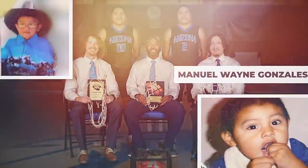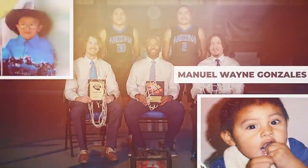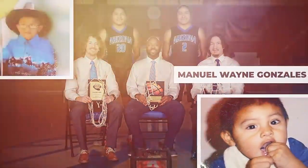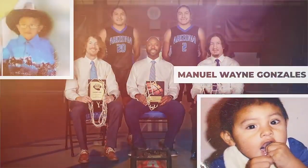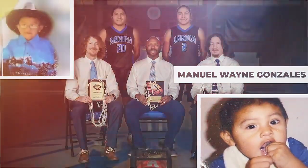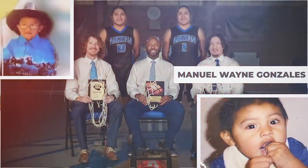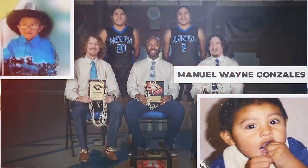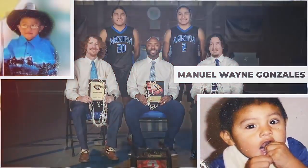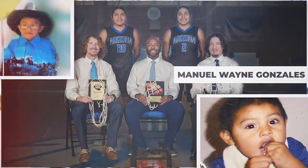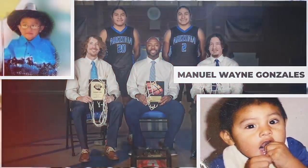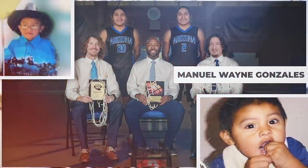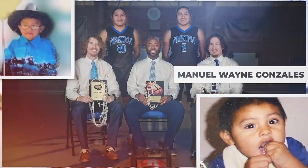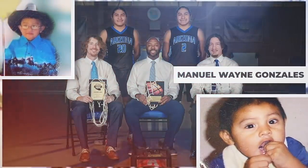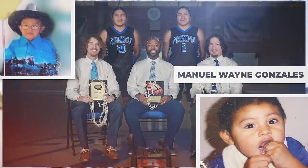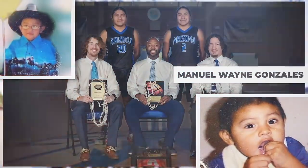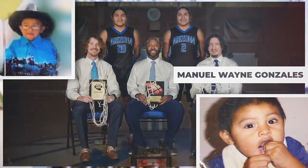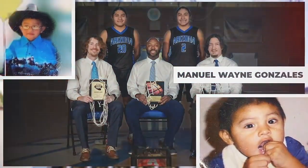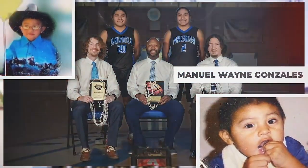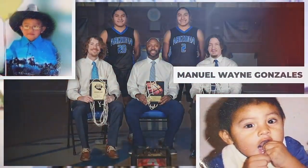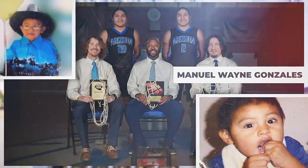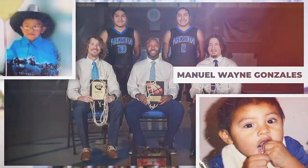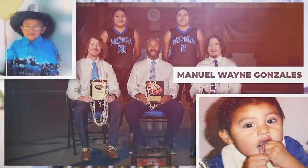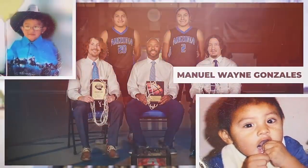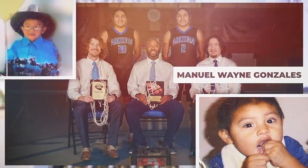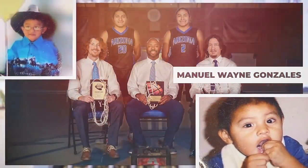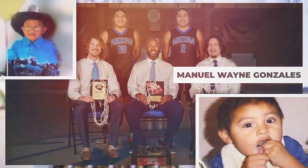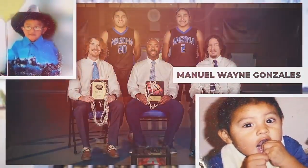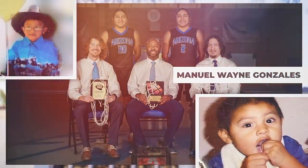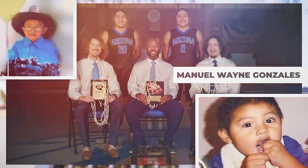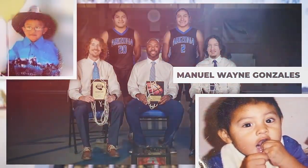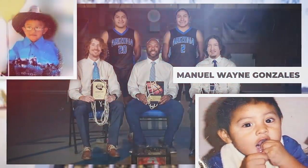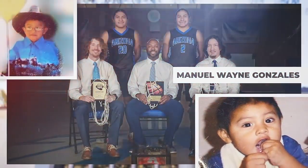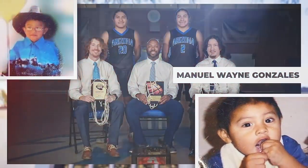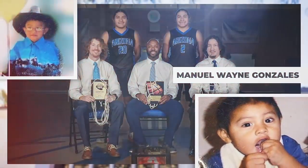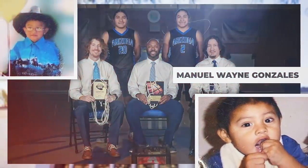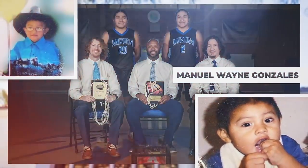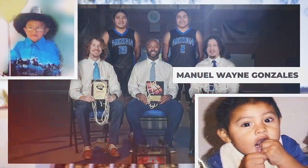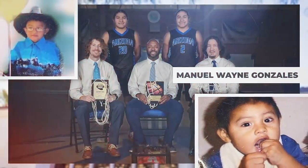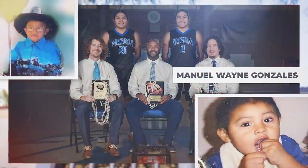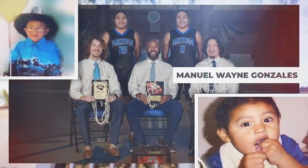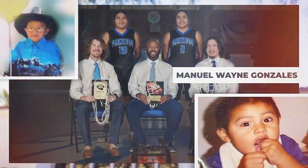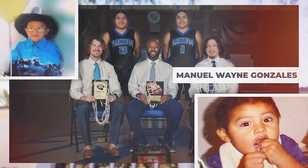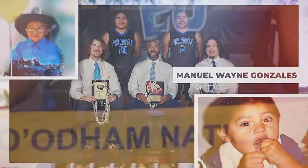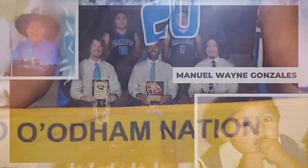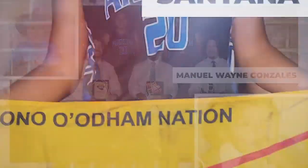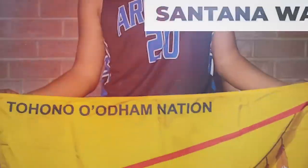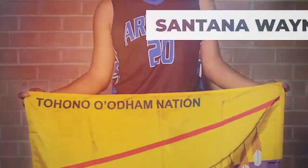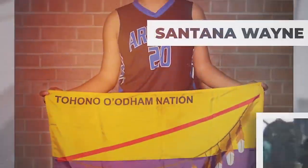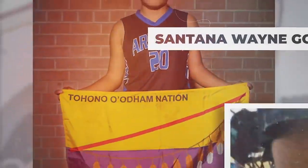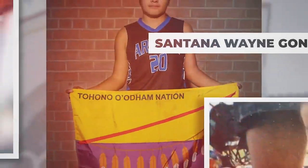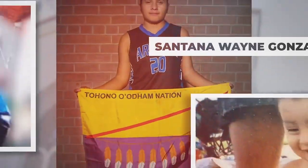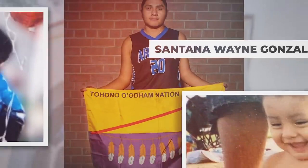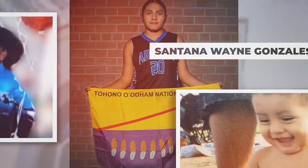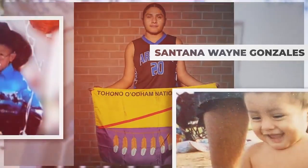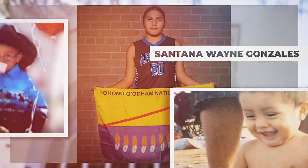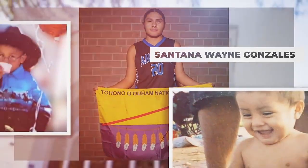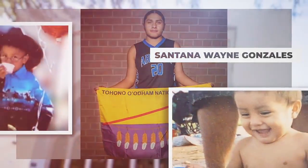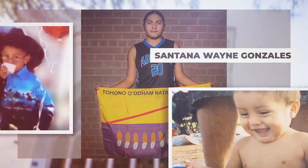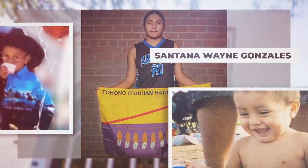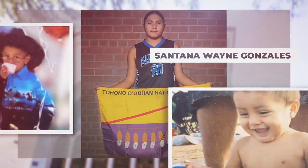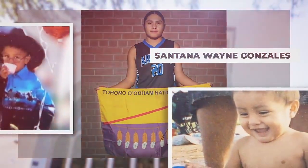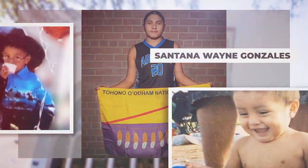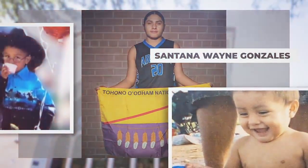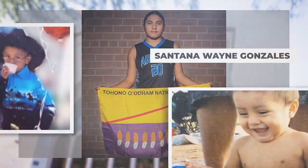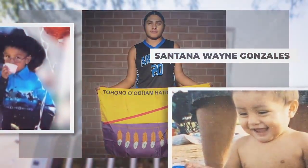Next we see Manuel Wayne Gonzalez with his coaches from basketball and 2 baby pictures. Next we see